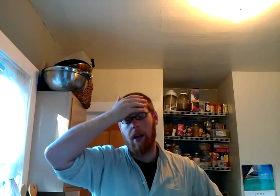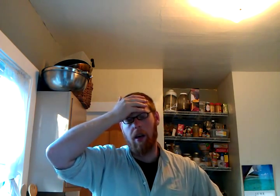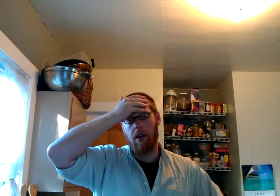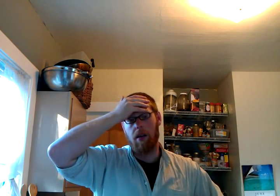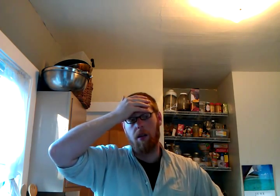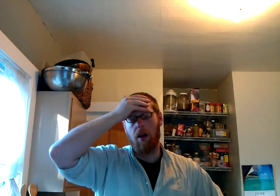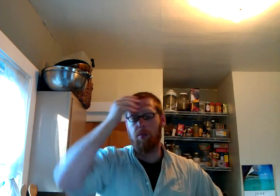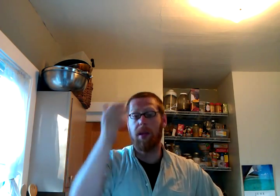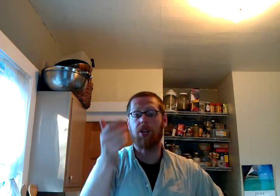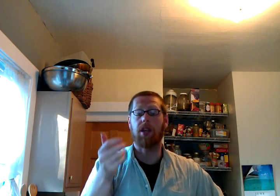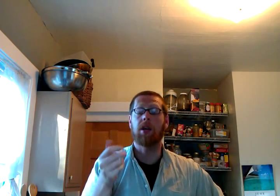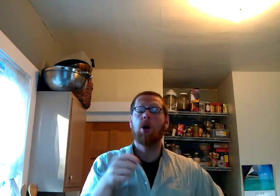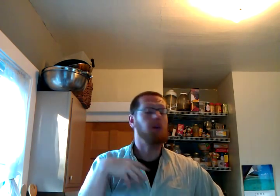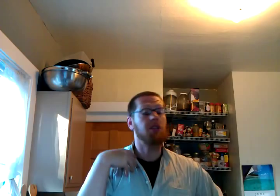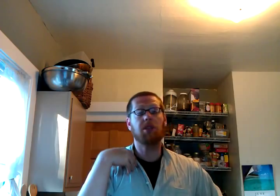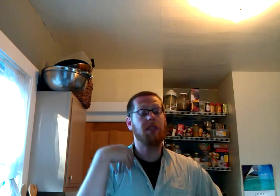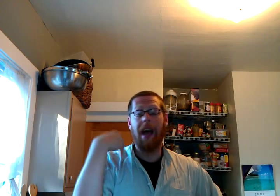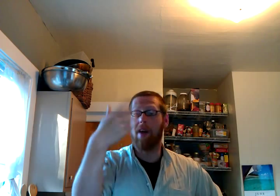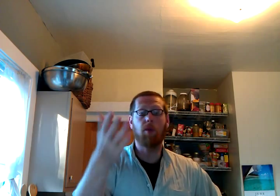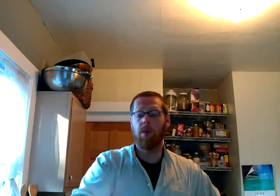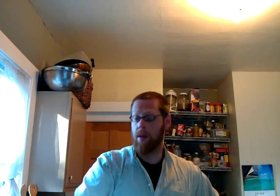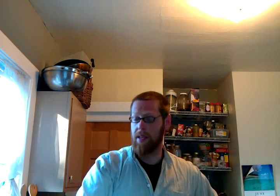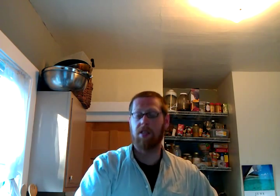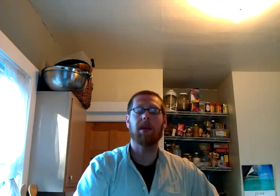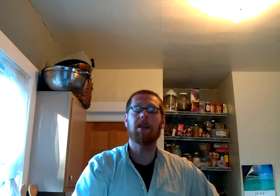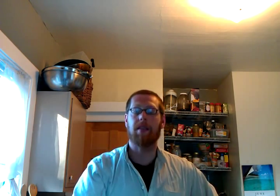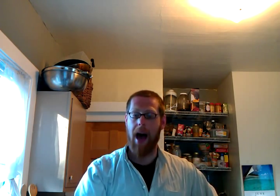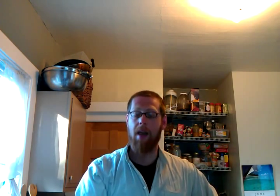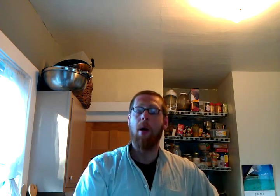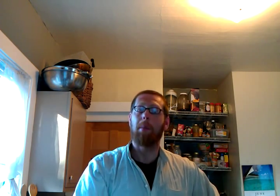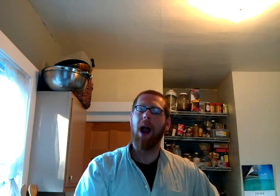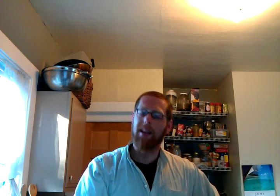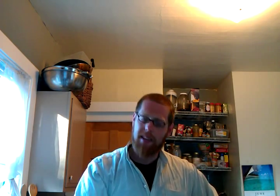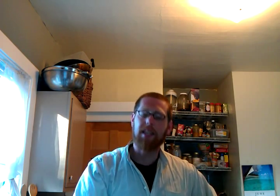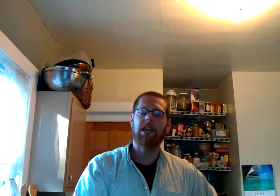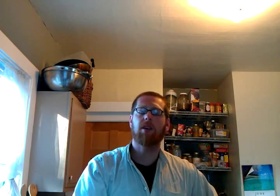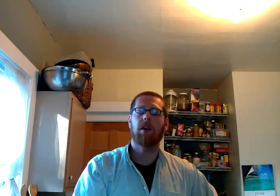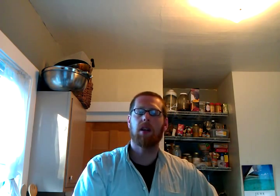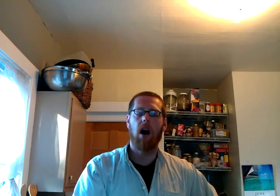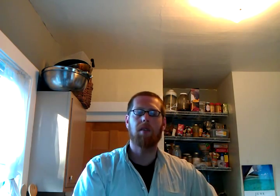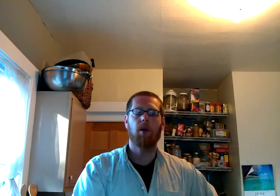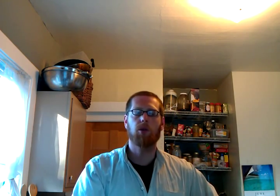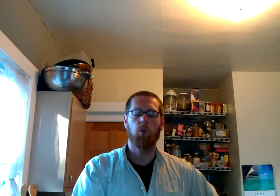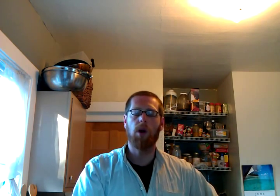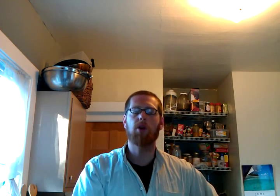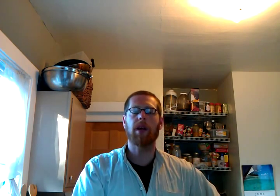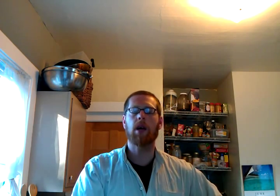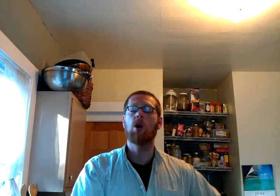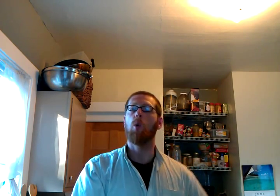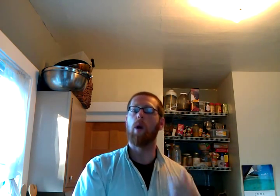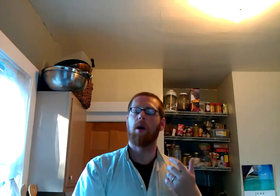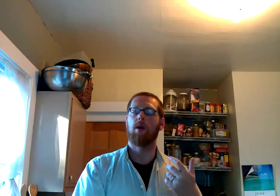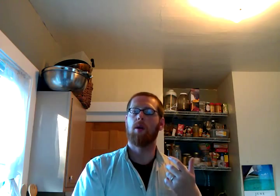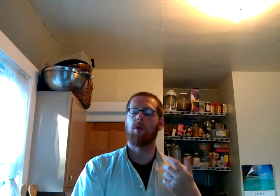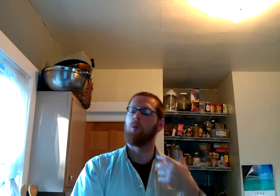and contemplation, which isn't to say everyone needs to be into that, but I did hear a lot of folks wondering where the